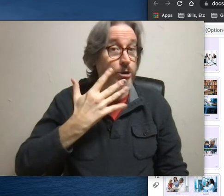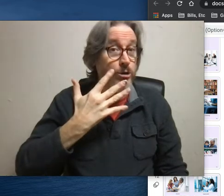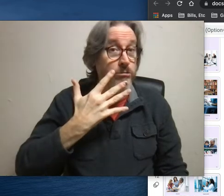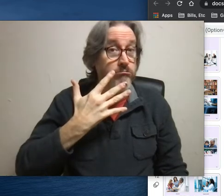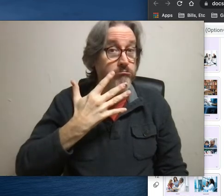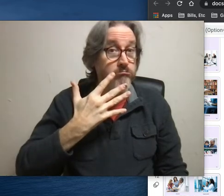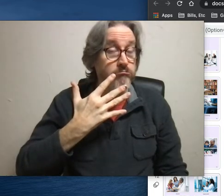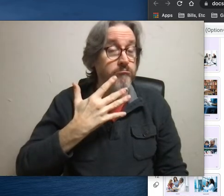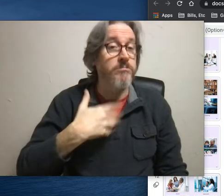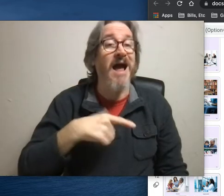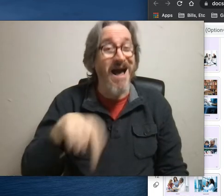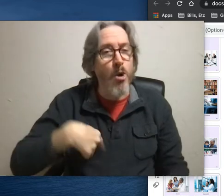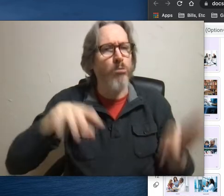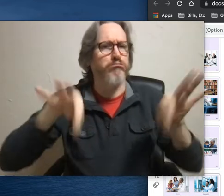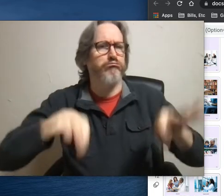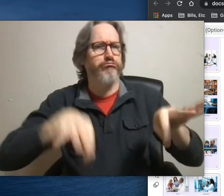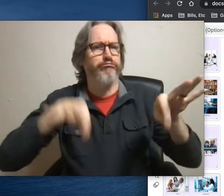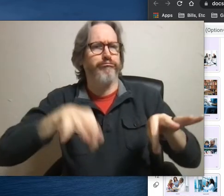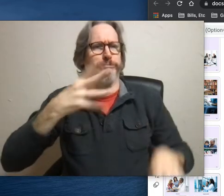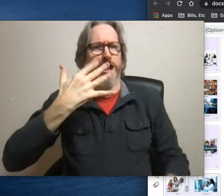color.